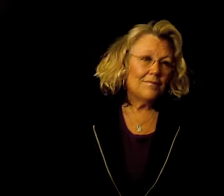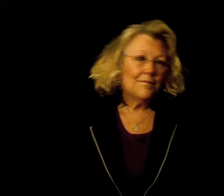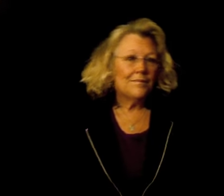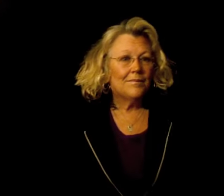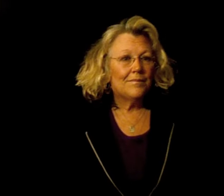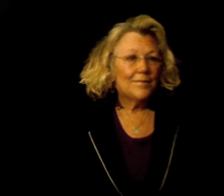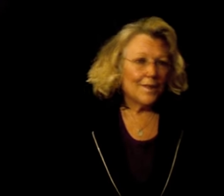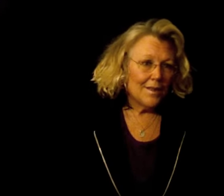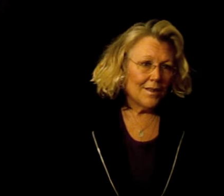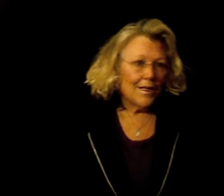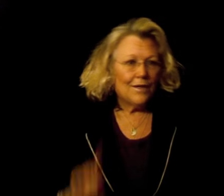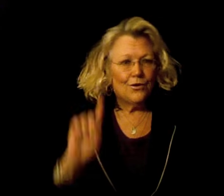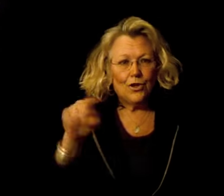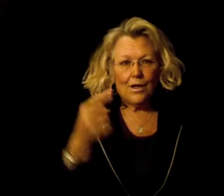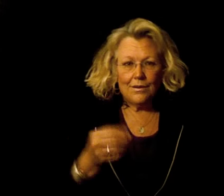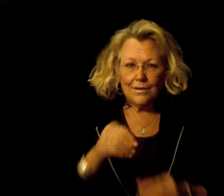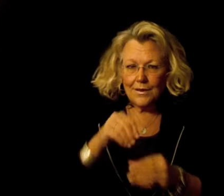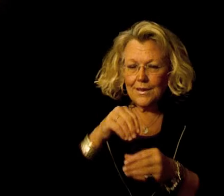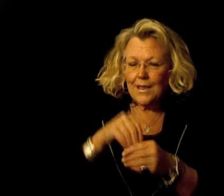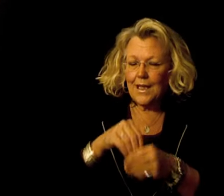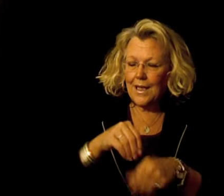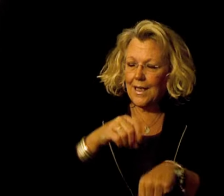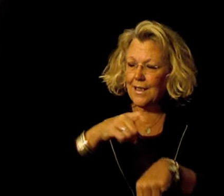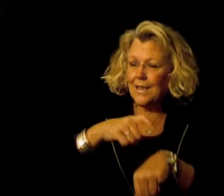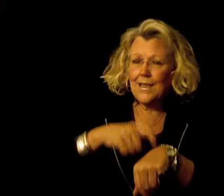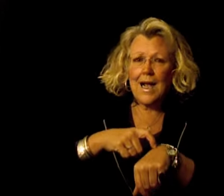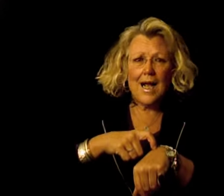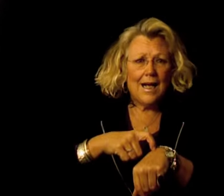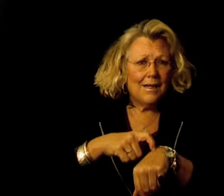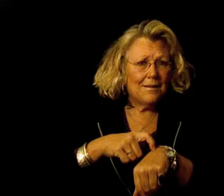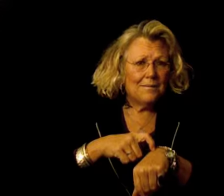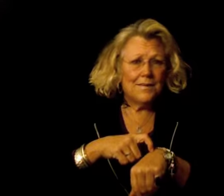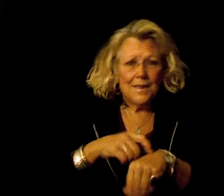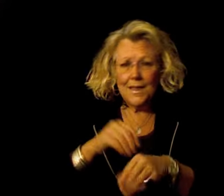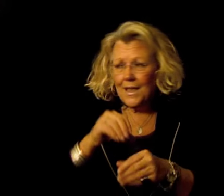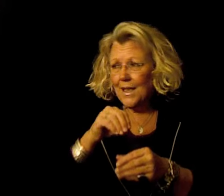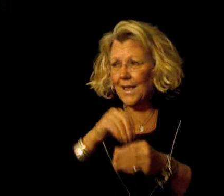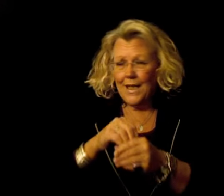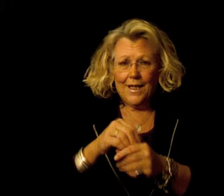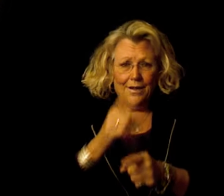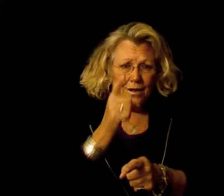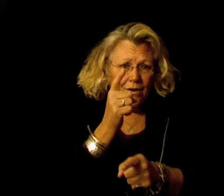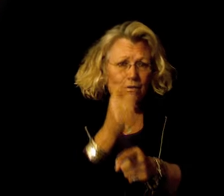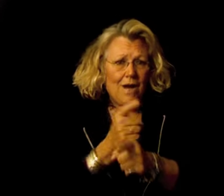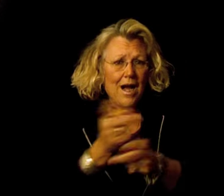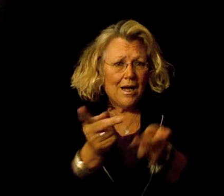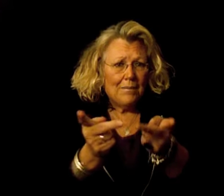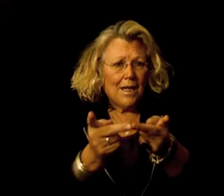And just in time In the reckless